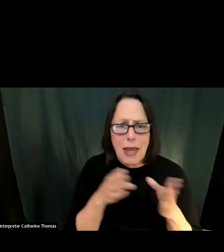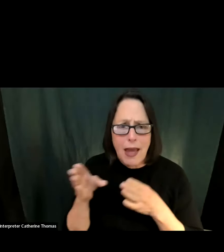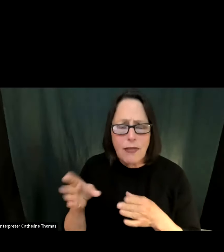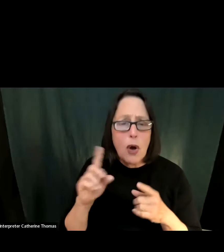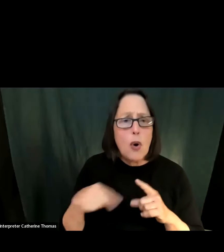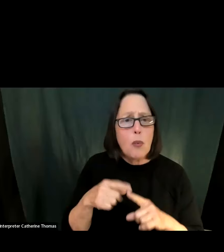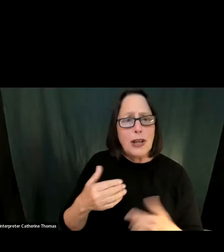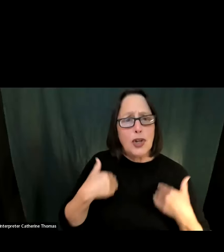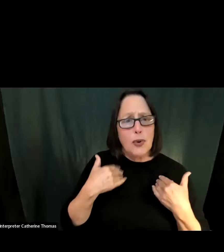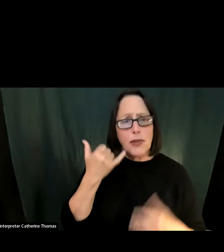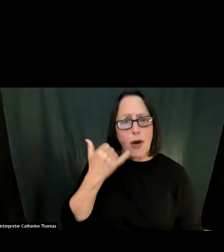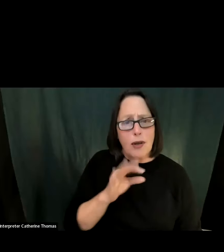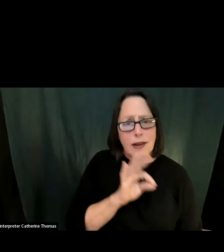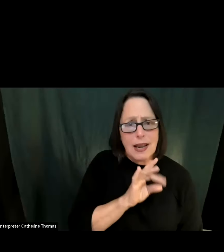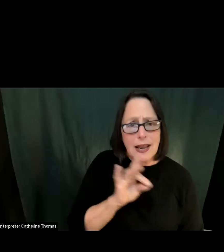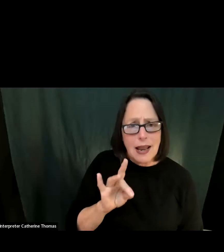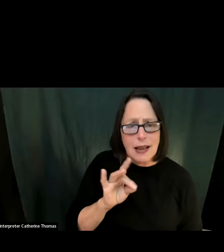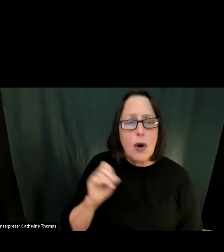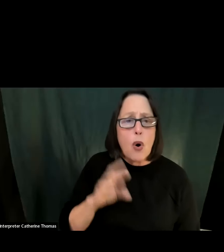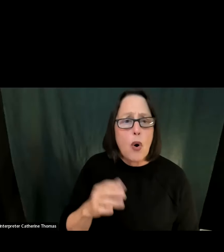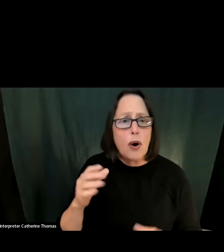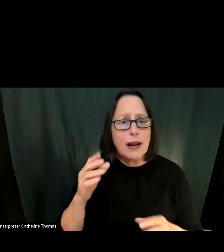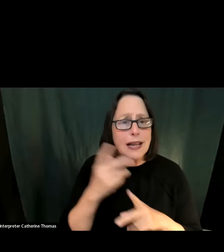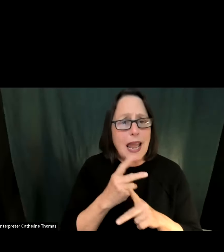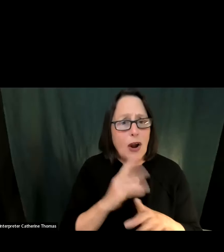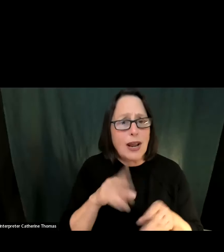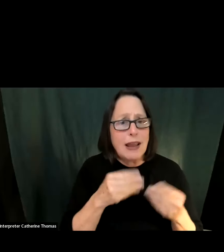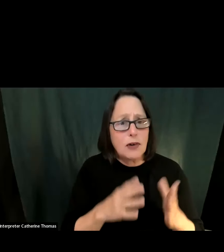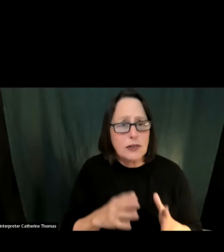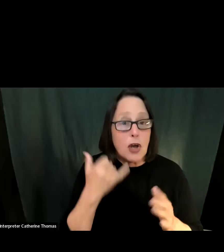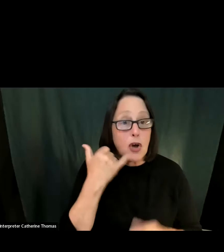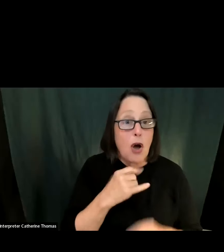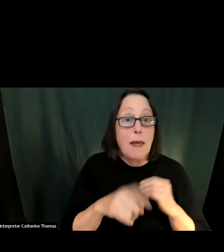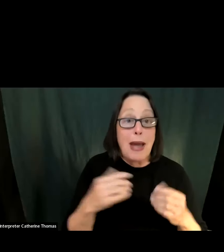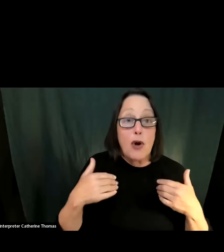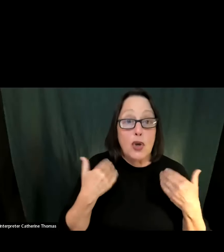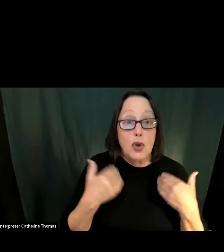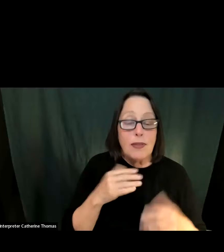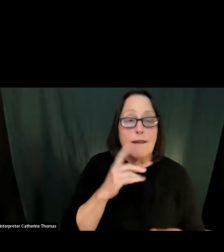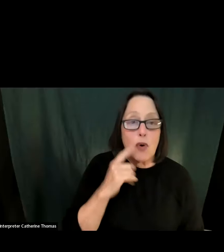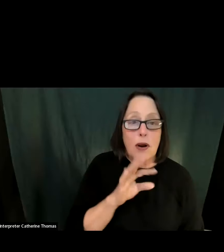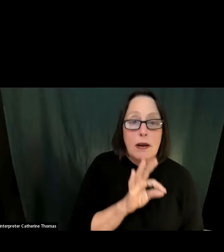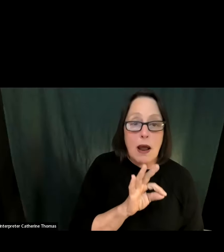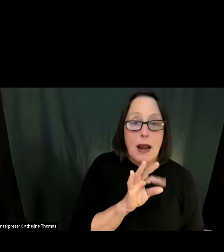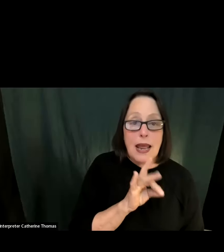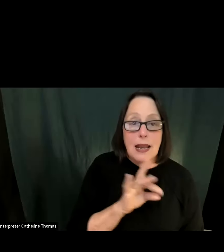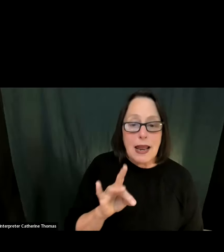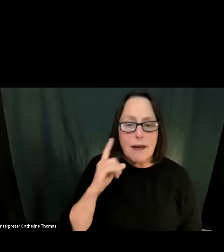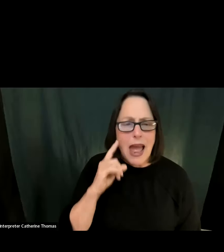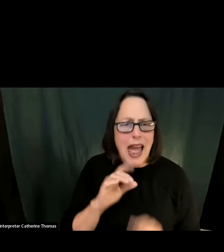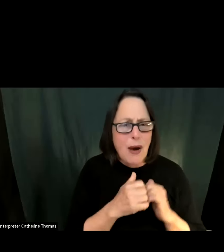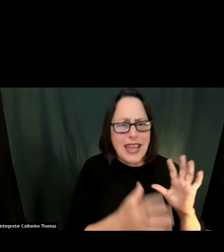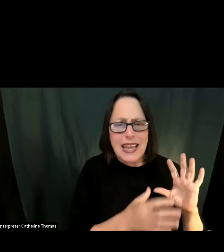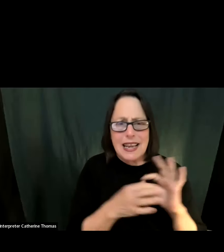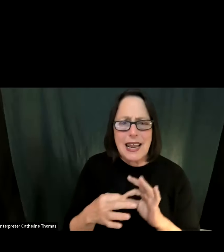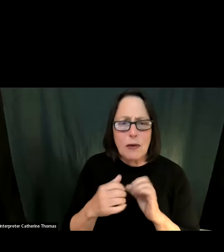youth call 988 or when caregivers call 988 about youth in crisis. So how do they get connected actually to an MRSS team is